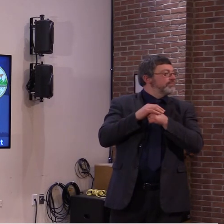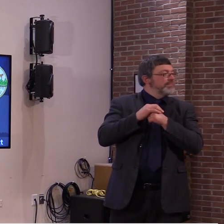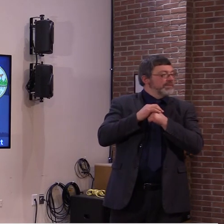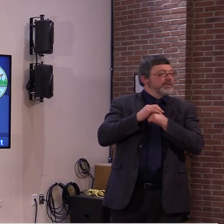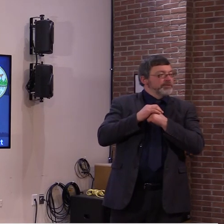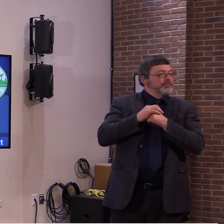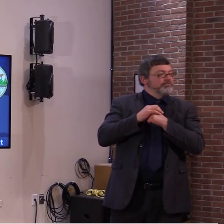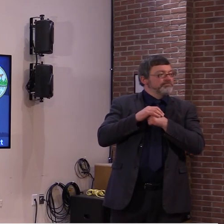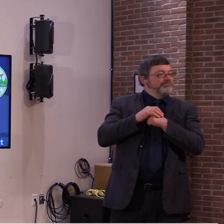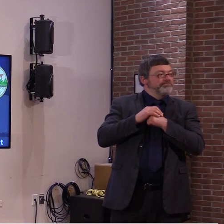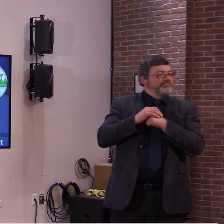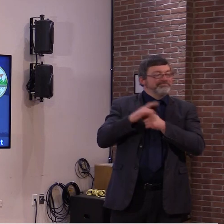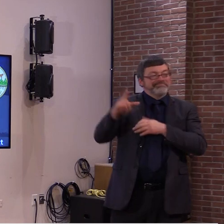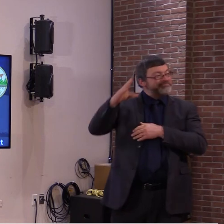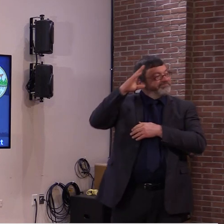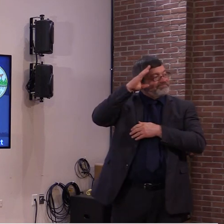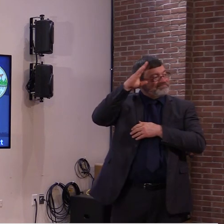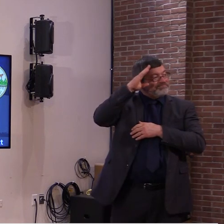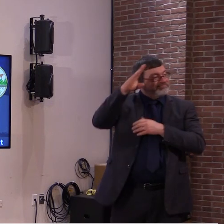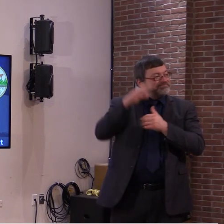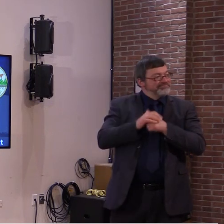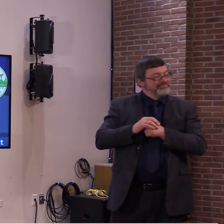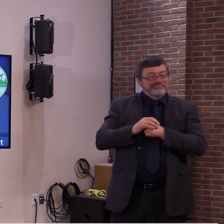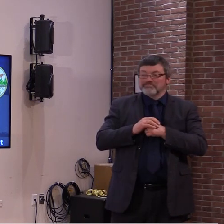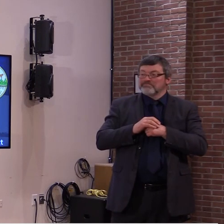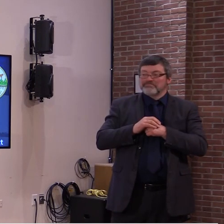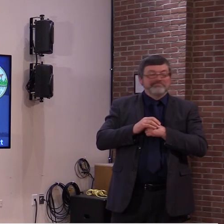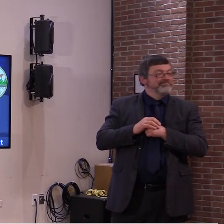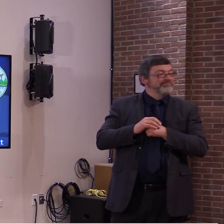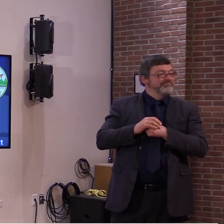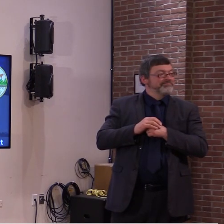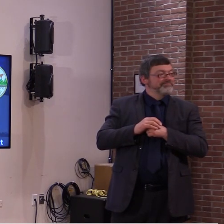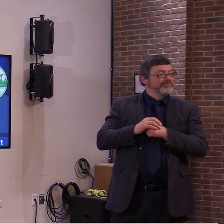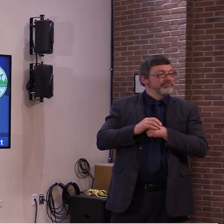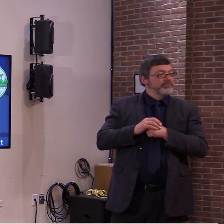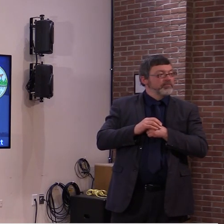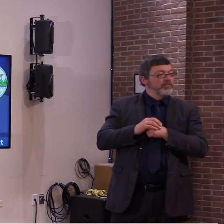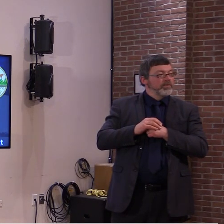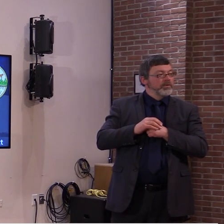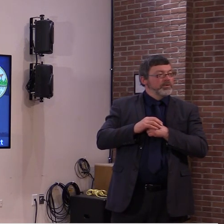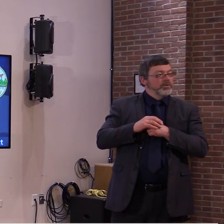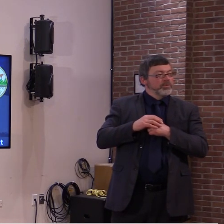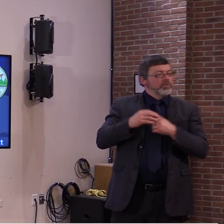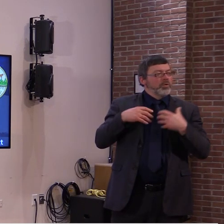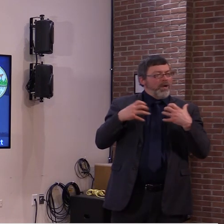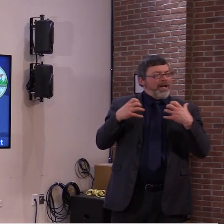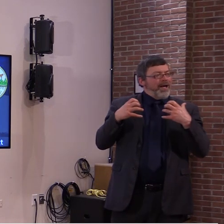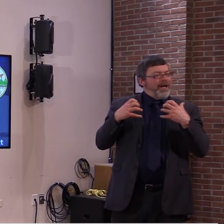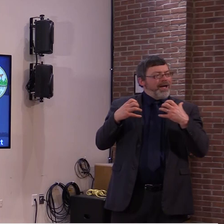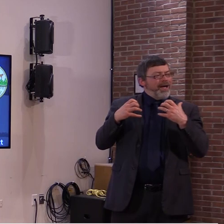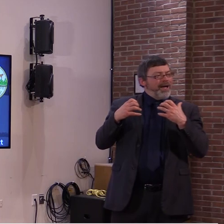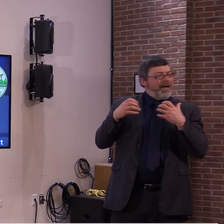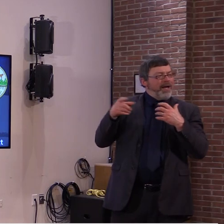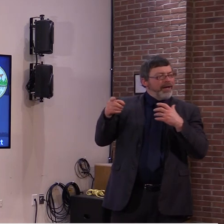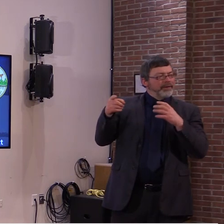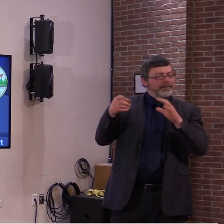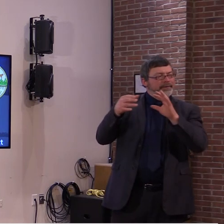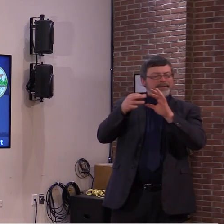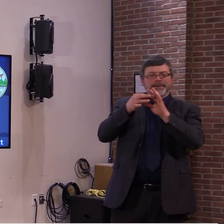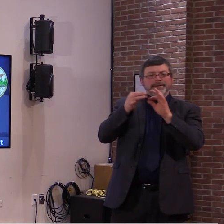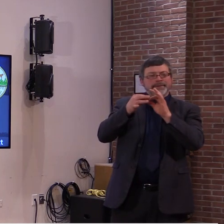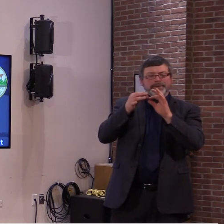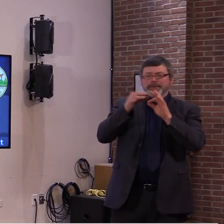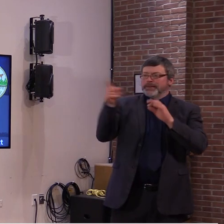Hi there. I wanted to follow up on the vaccinations in assisted living and residential